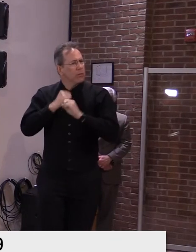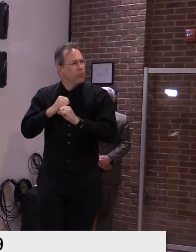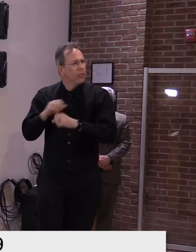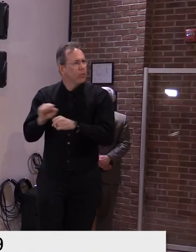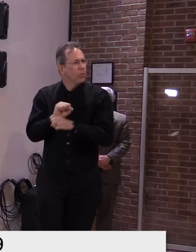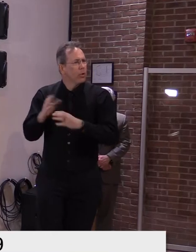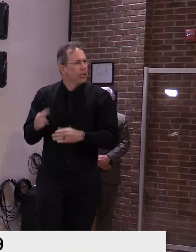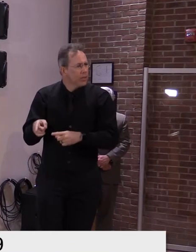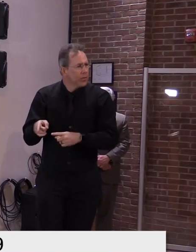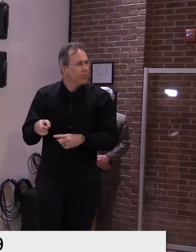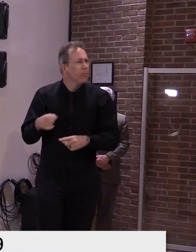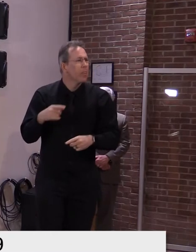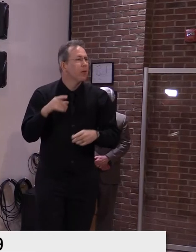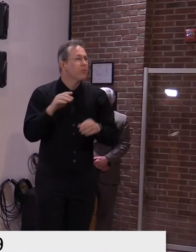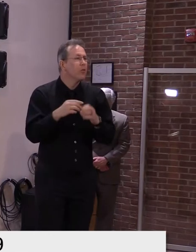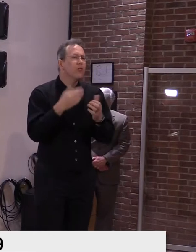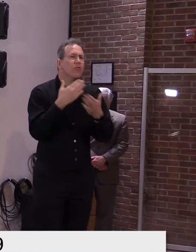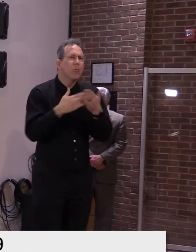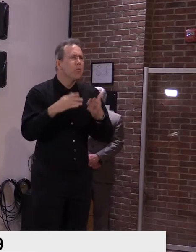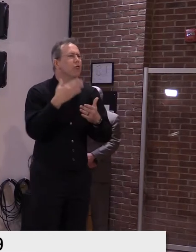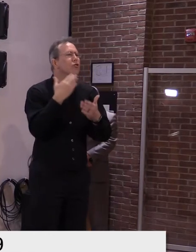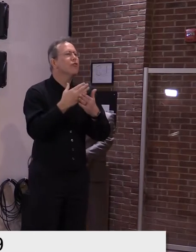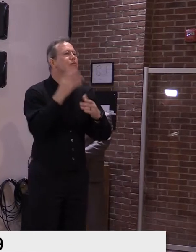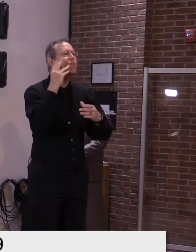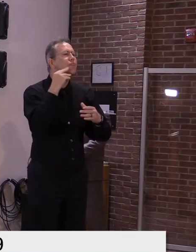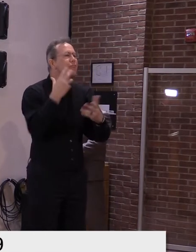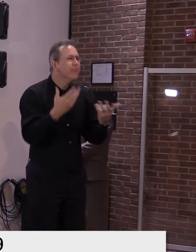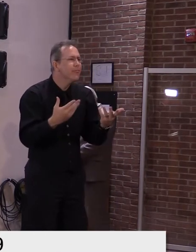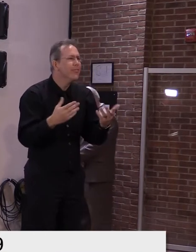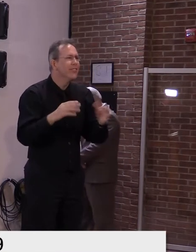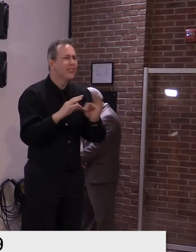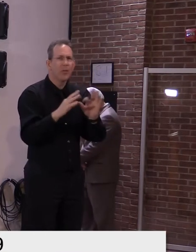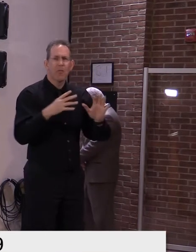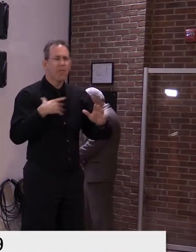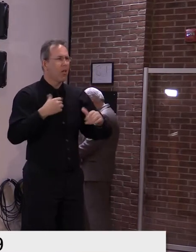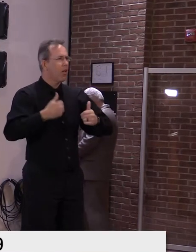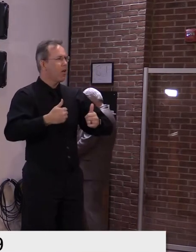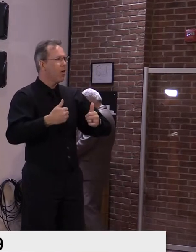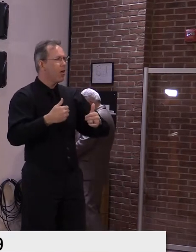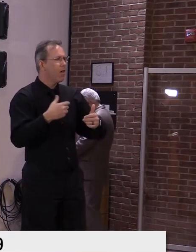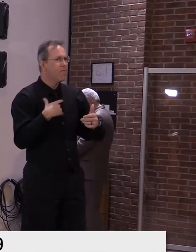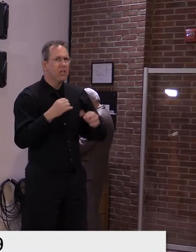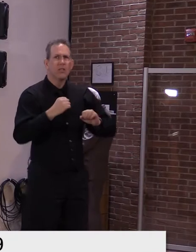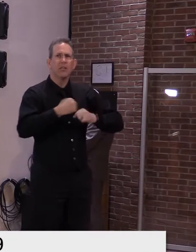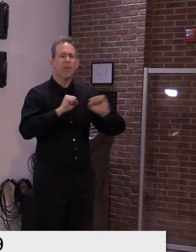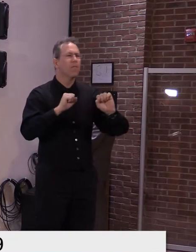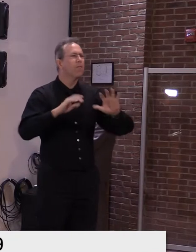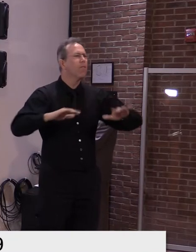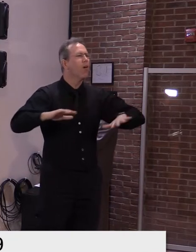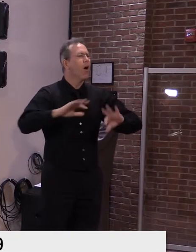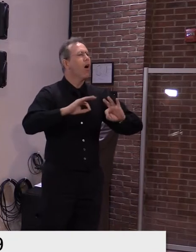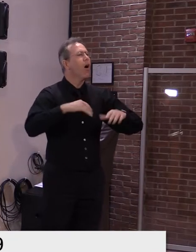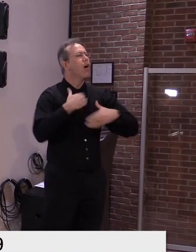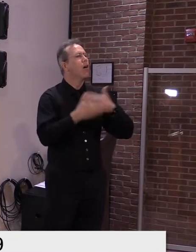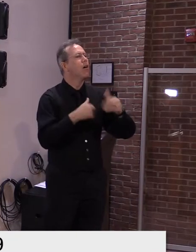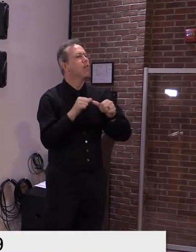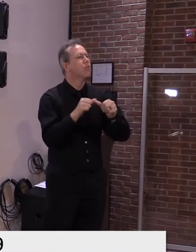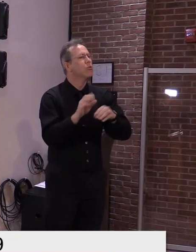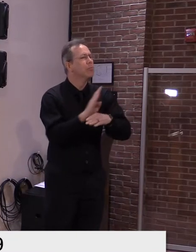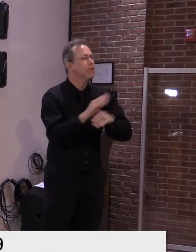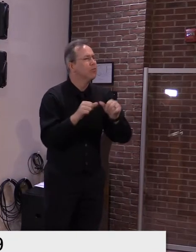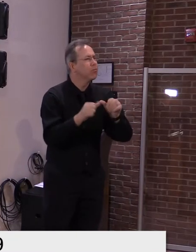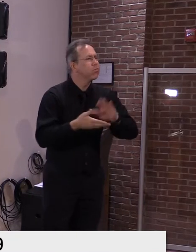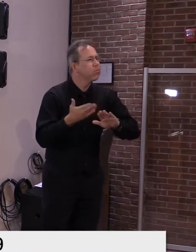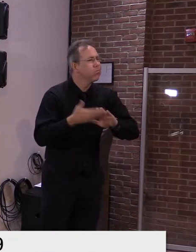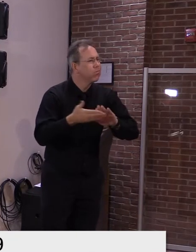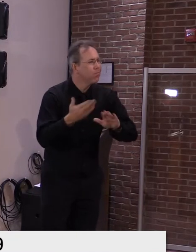to walk away remembering a positive experience. So it's hard. We're getting closer, but everybody just